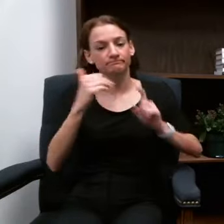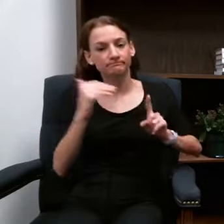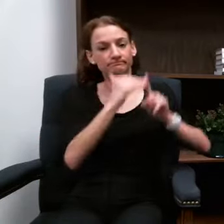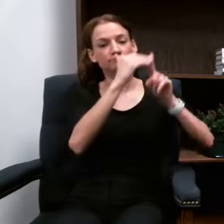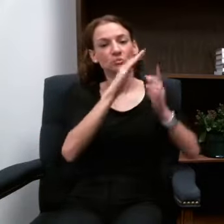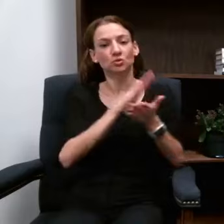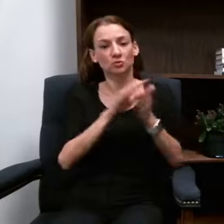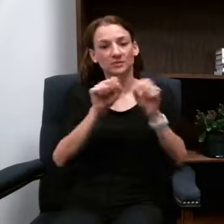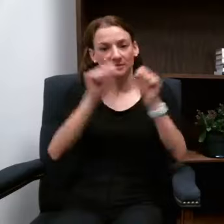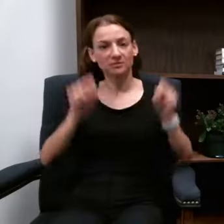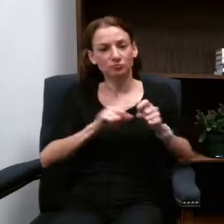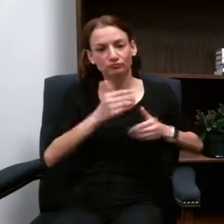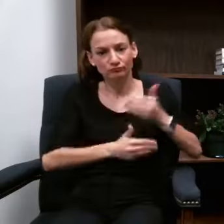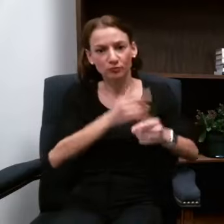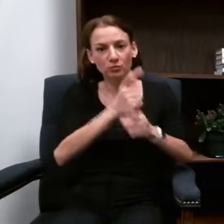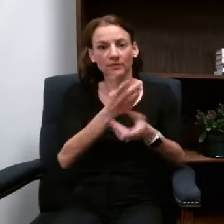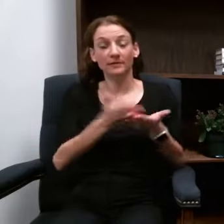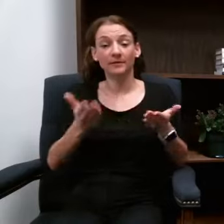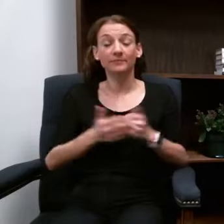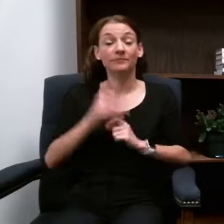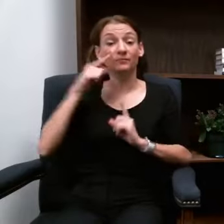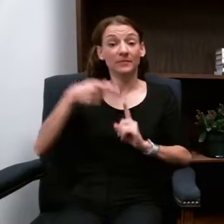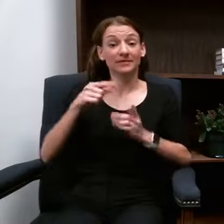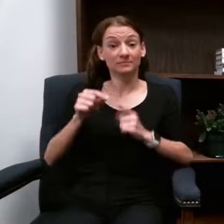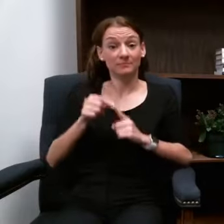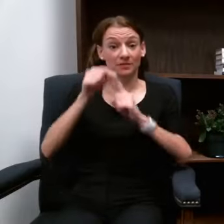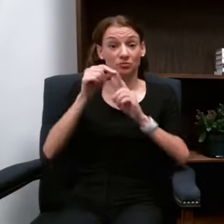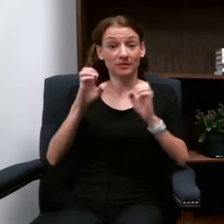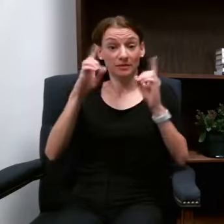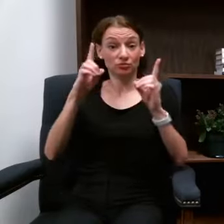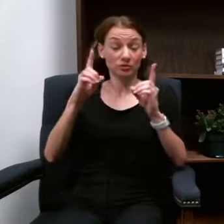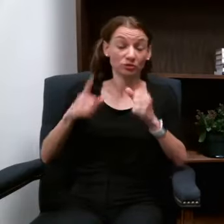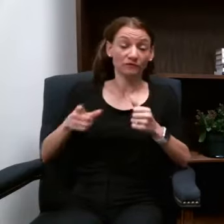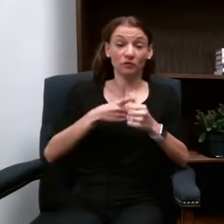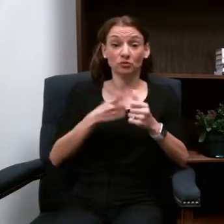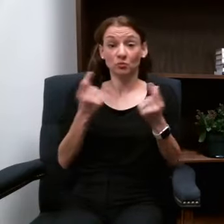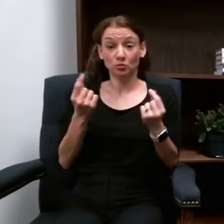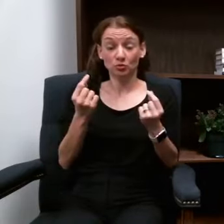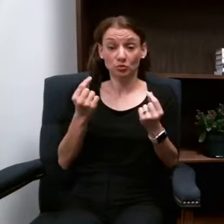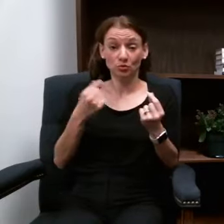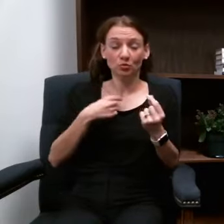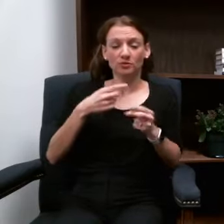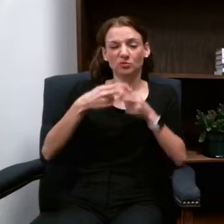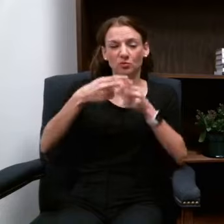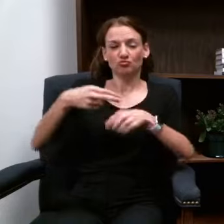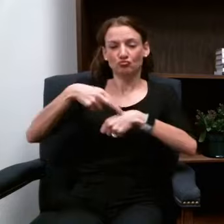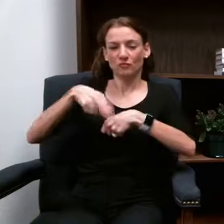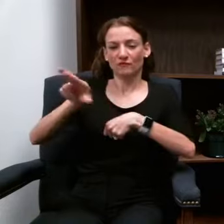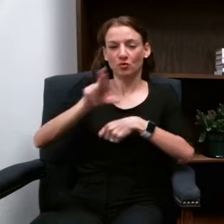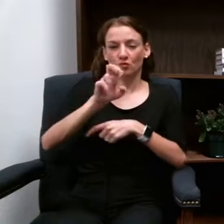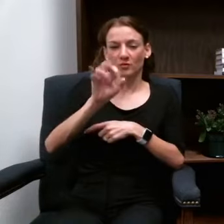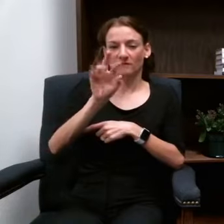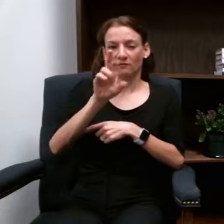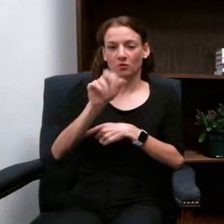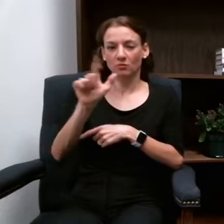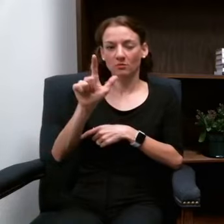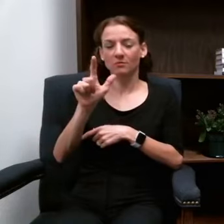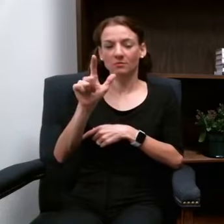thing. In special education, the first thing that has to happen is what we call a referral and